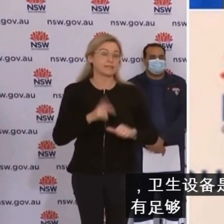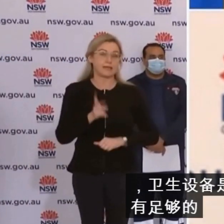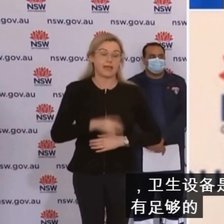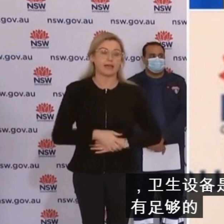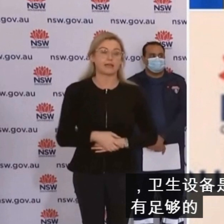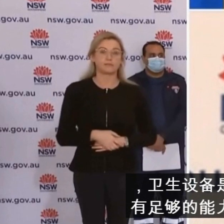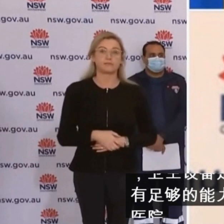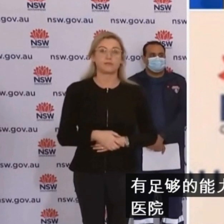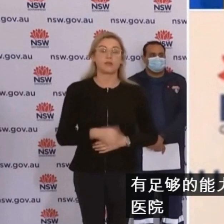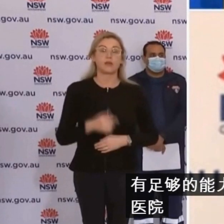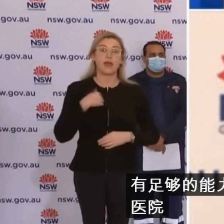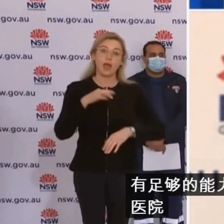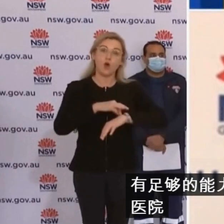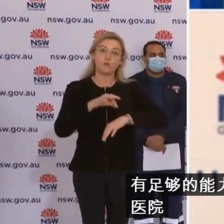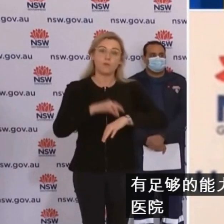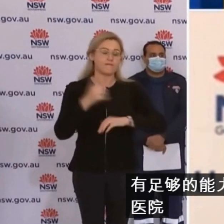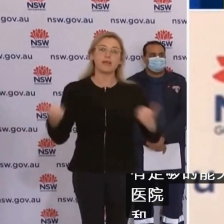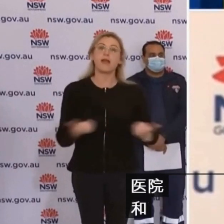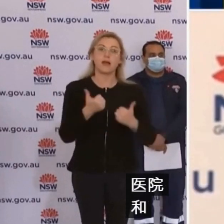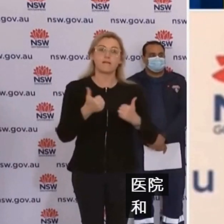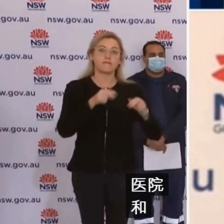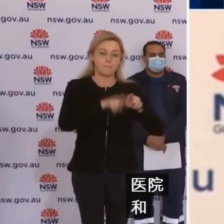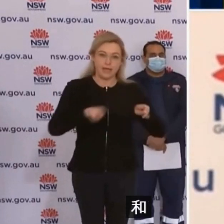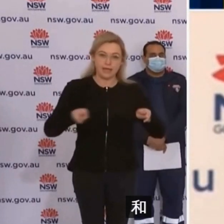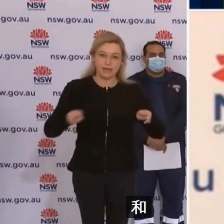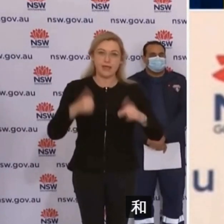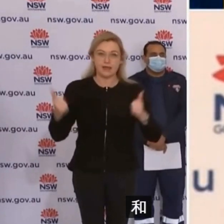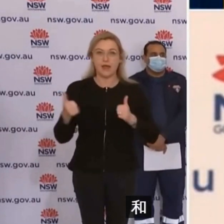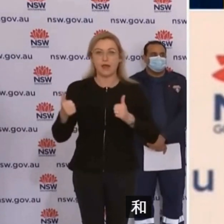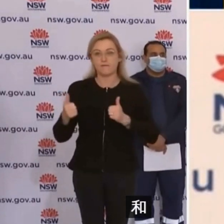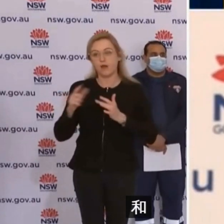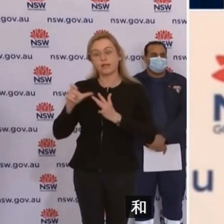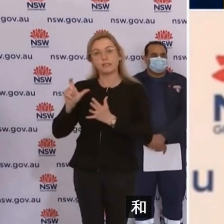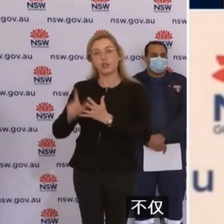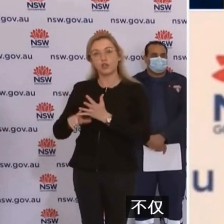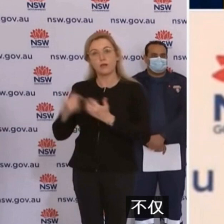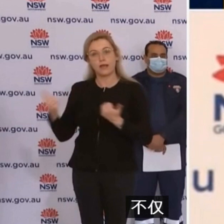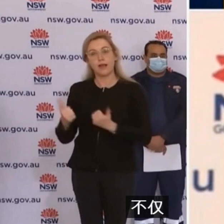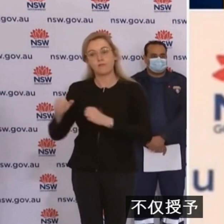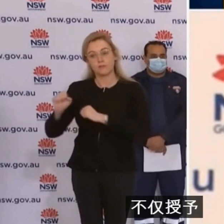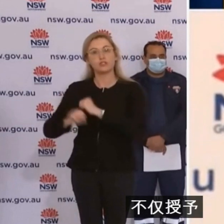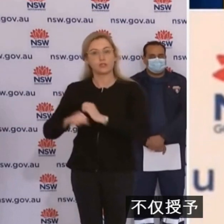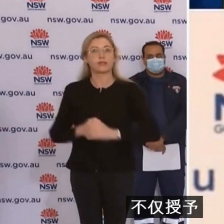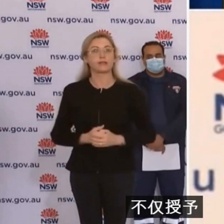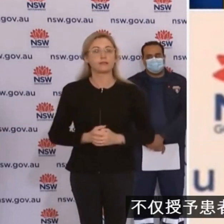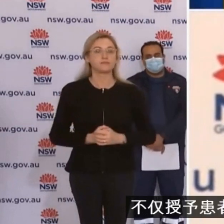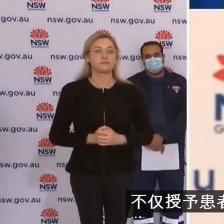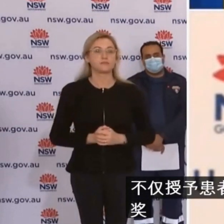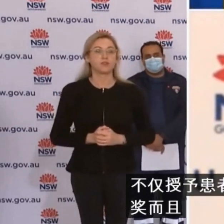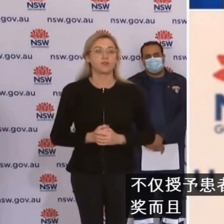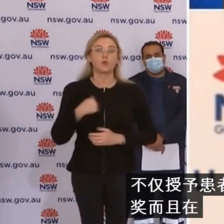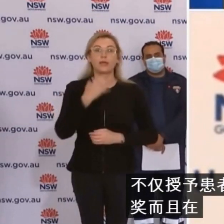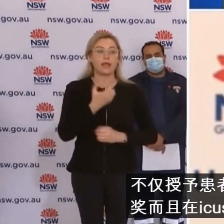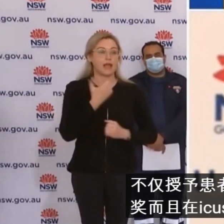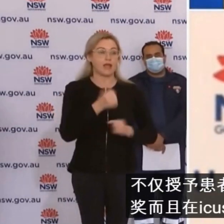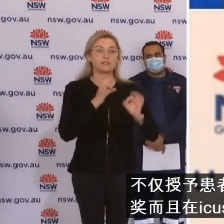substantial capacity in our hospitals, and that capacity to have not only wards, patients in wards,